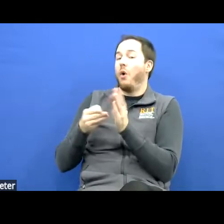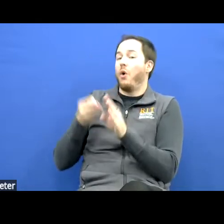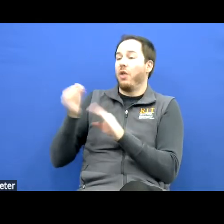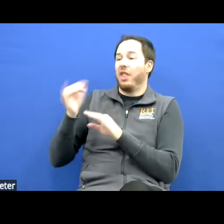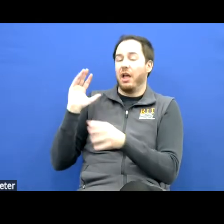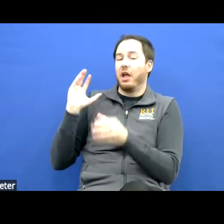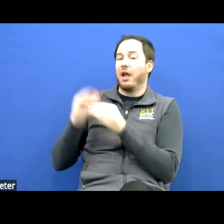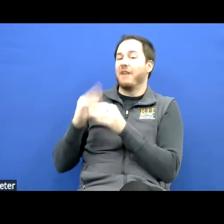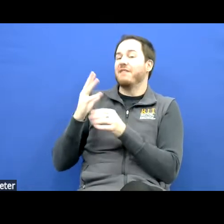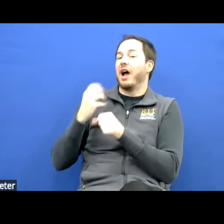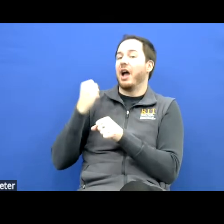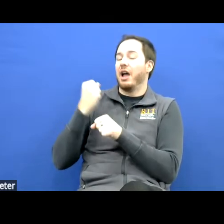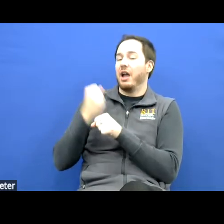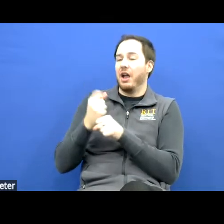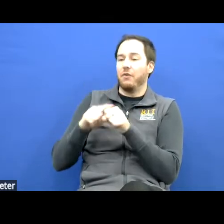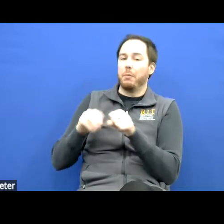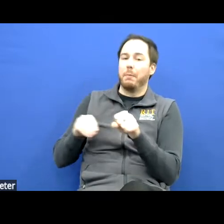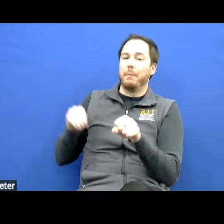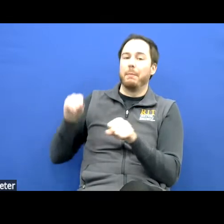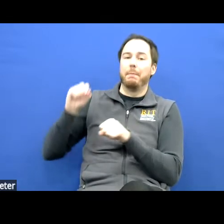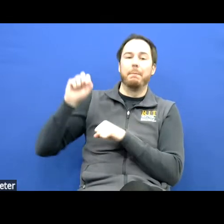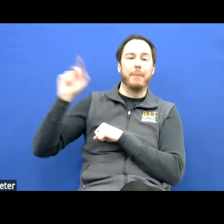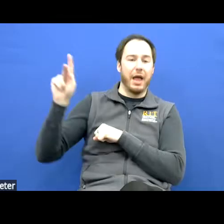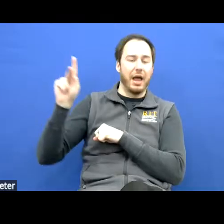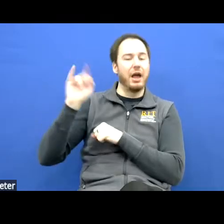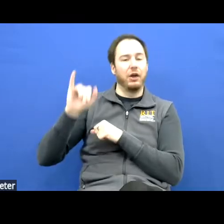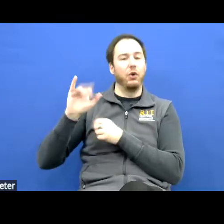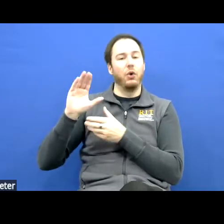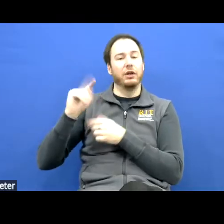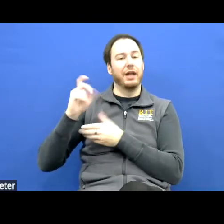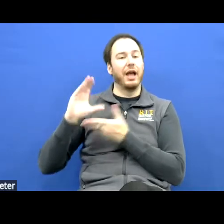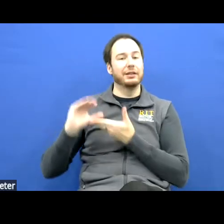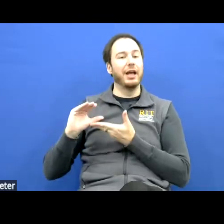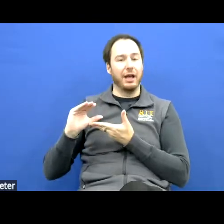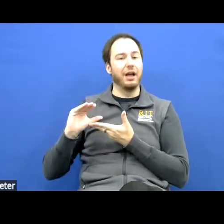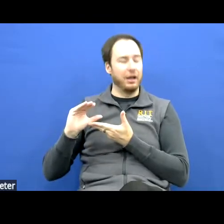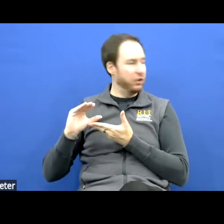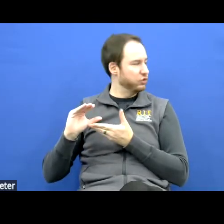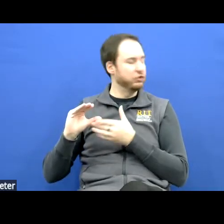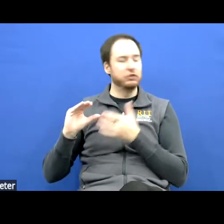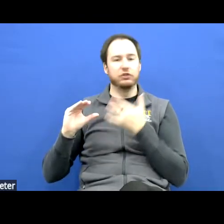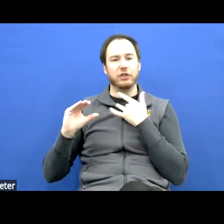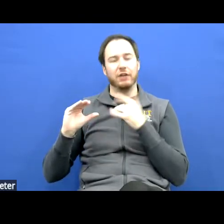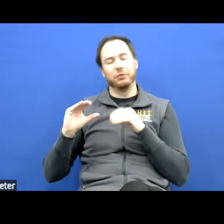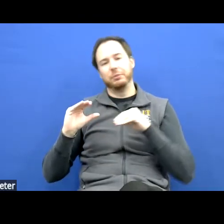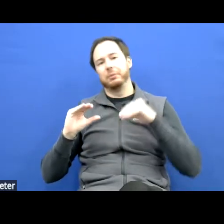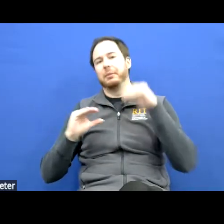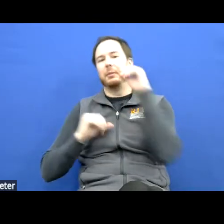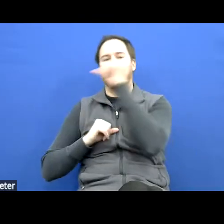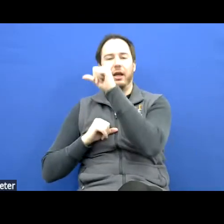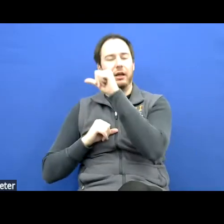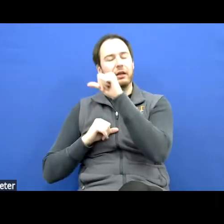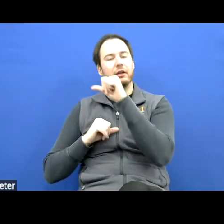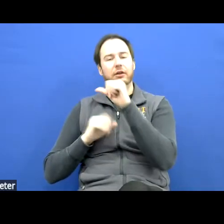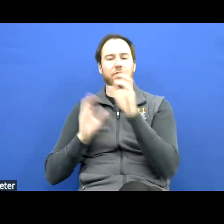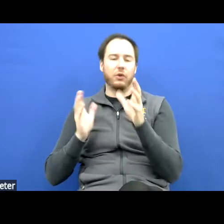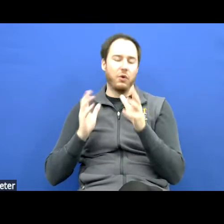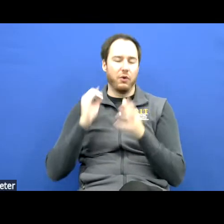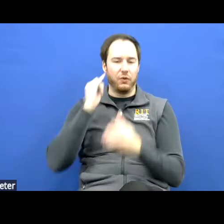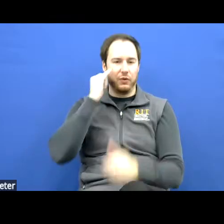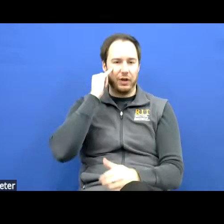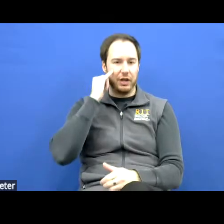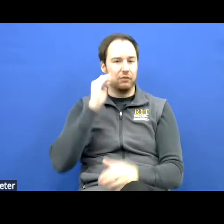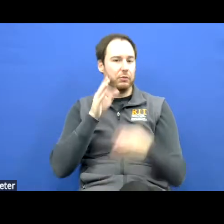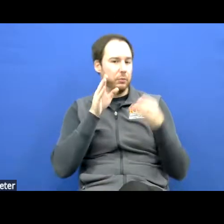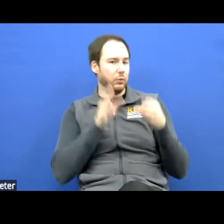5 years, you have to pay back that exemption. And so that's the idea of, sort of somebody had a